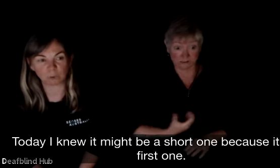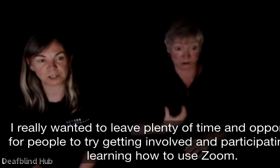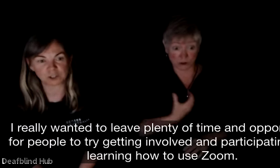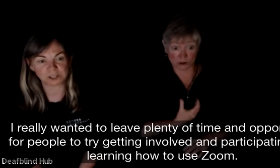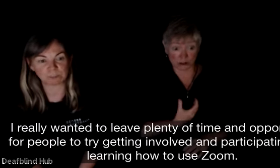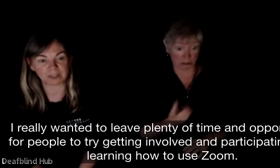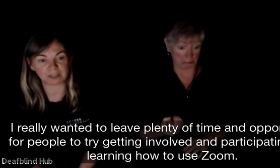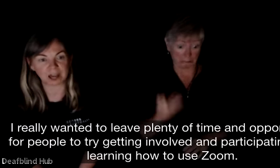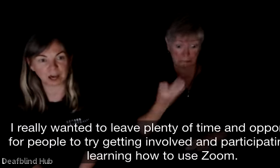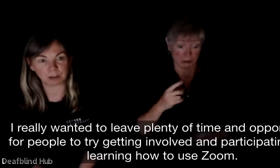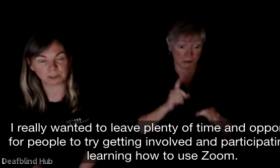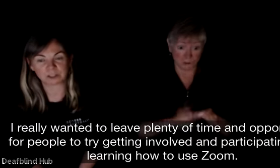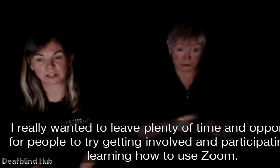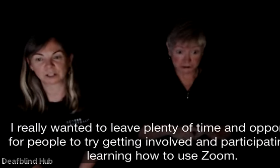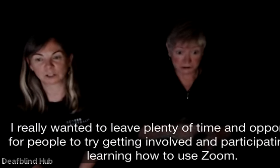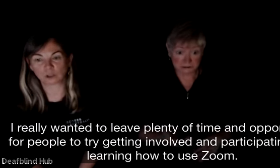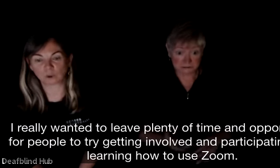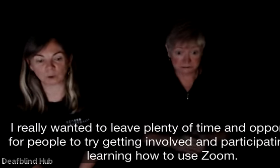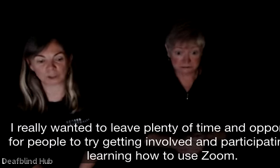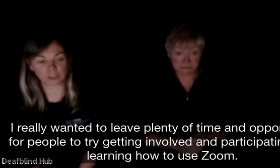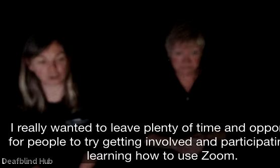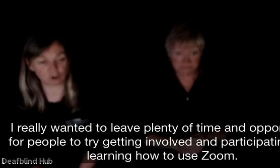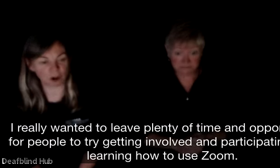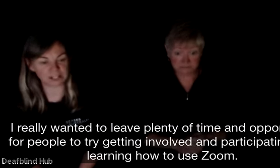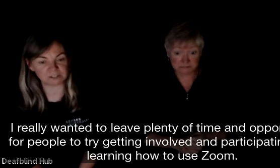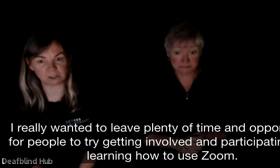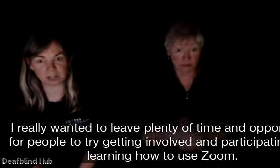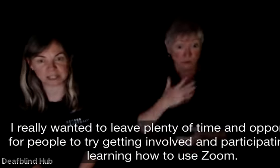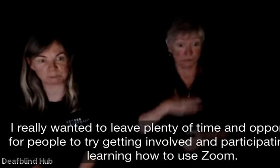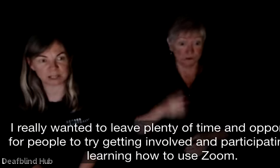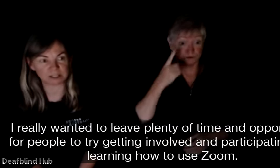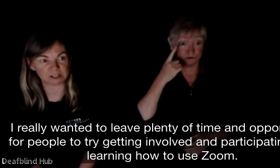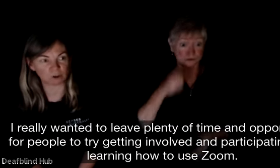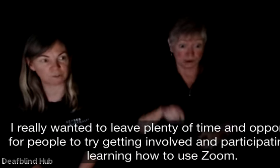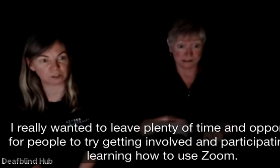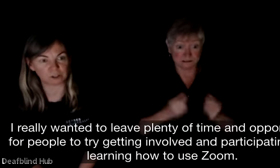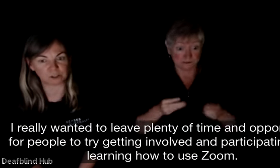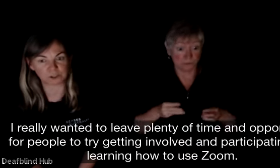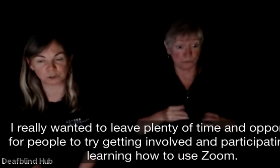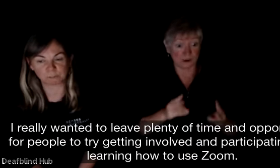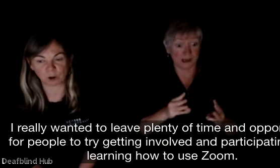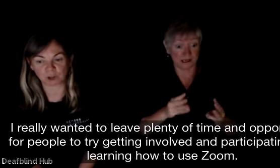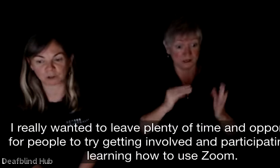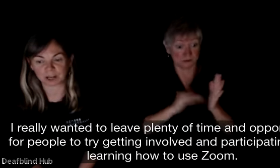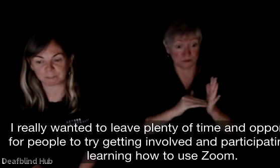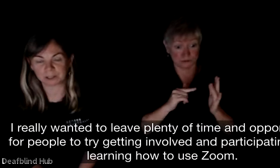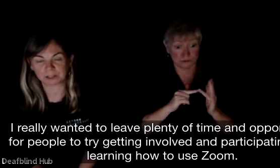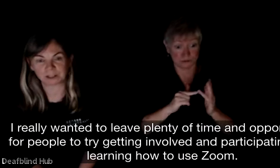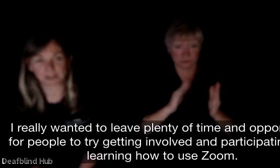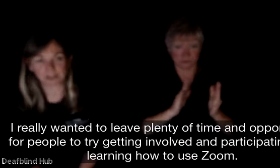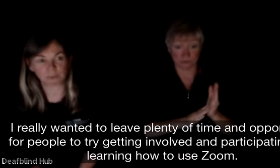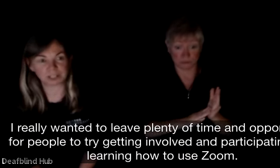doesn't have questions about the hub or want to try different aspects of the Zoom